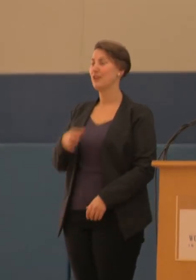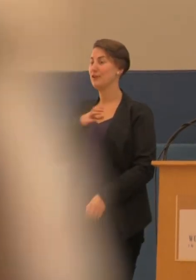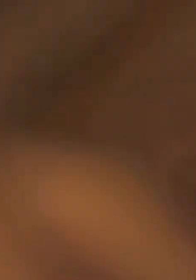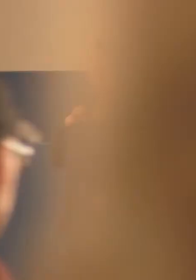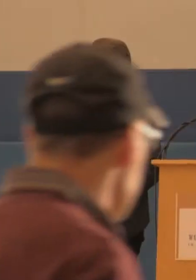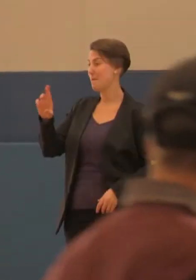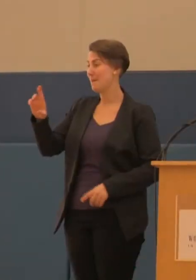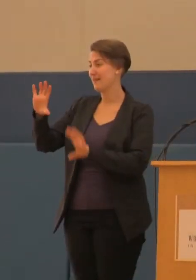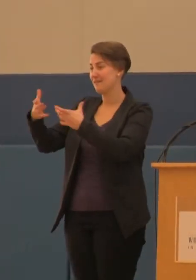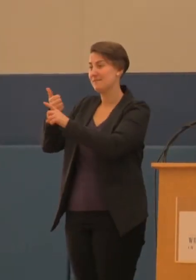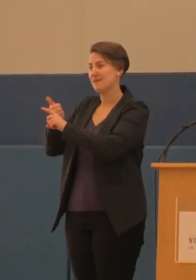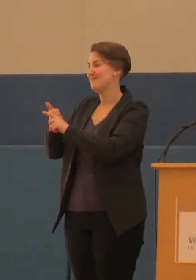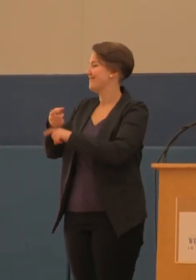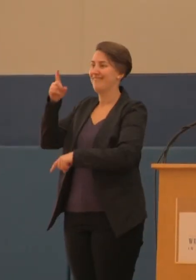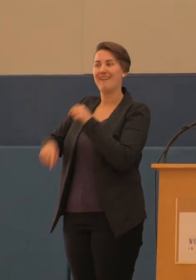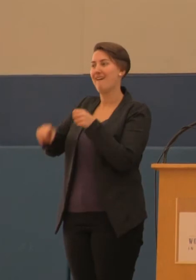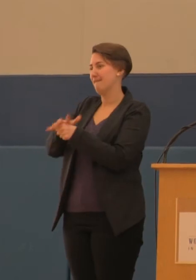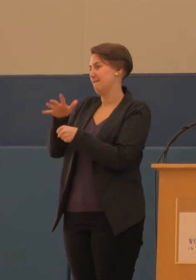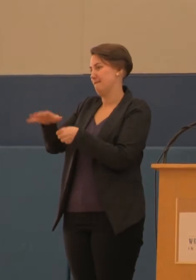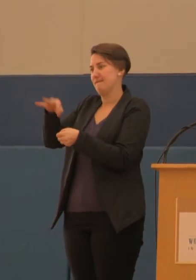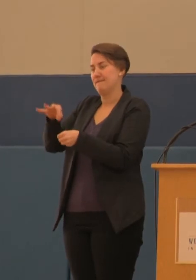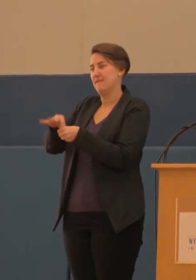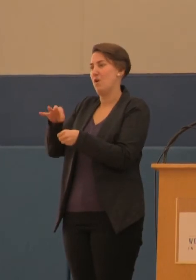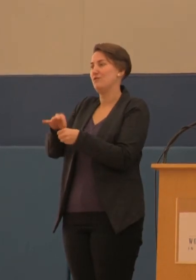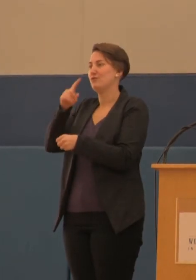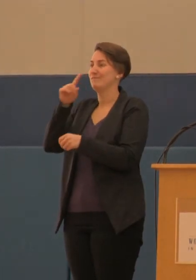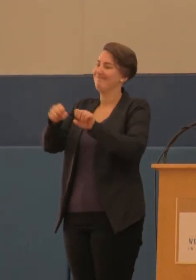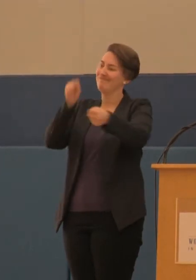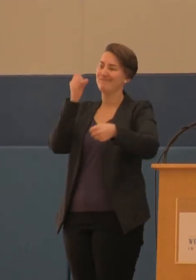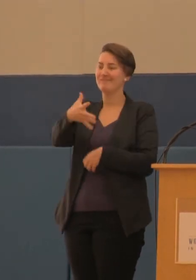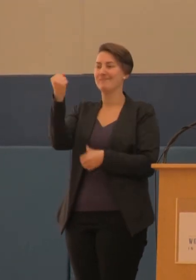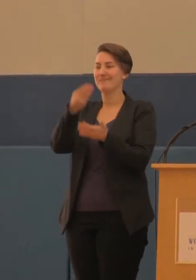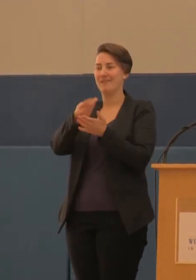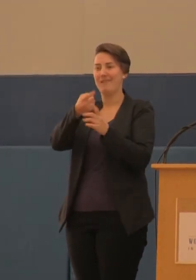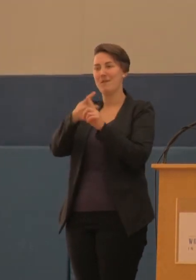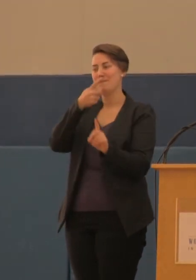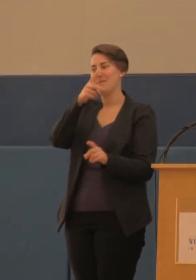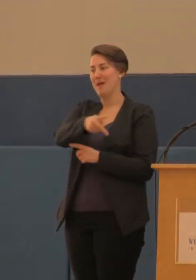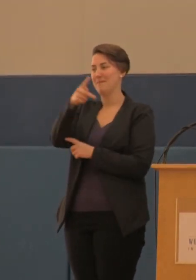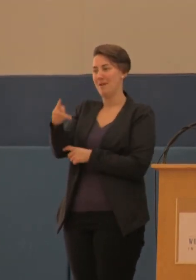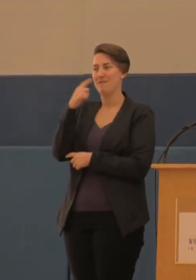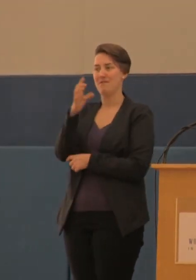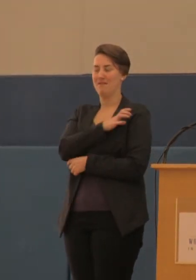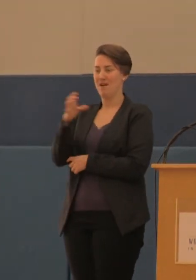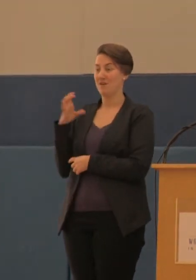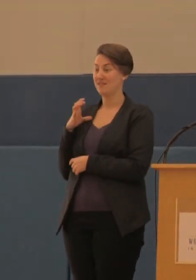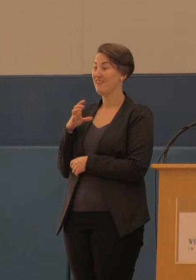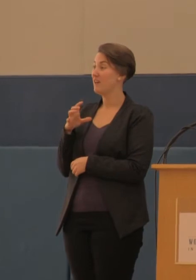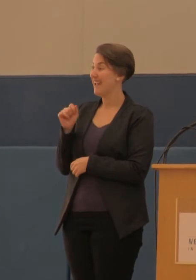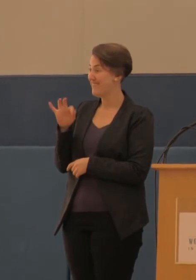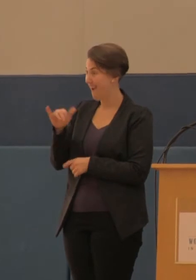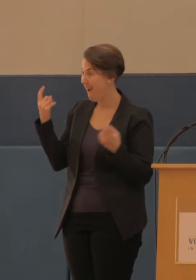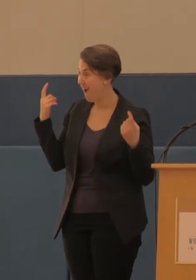Republicans no longer have the votes necessary to defund Planned Parenthood in Congress, which would prohibit Medicaid patients from